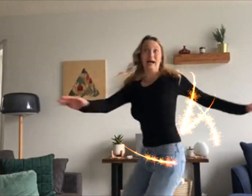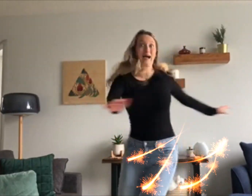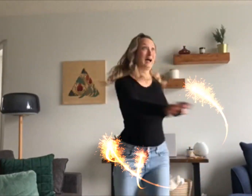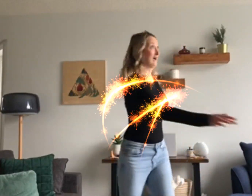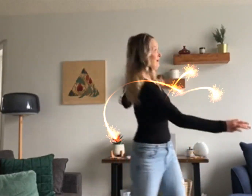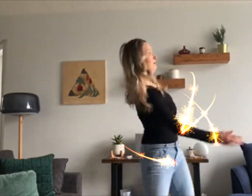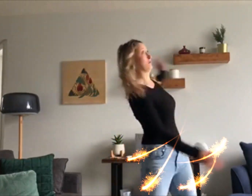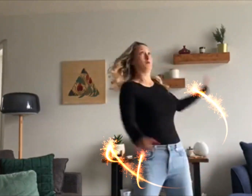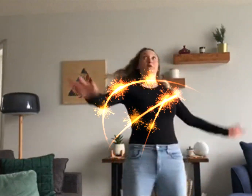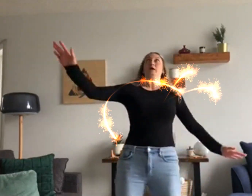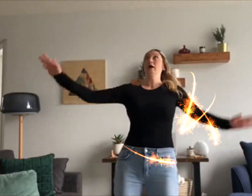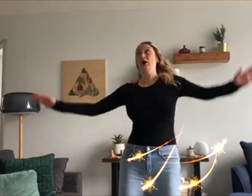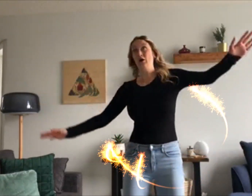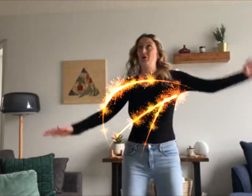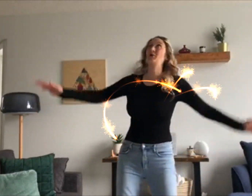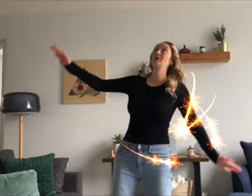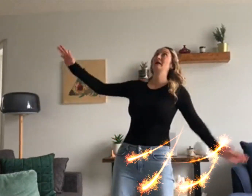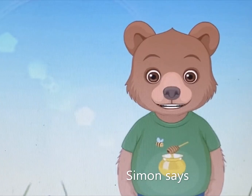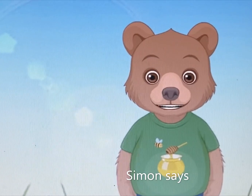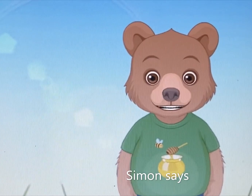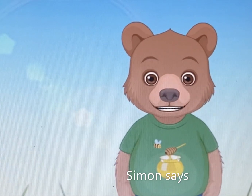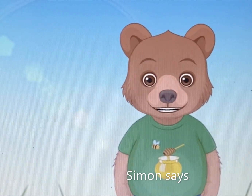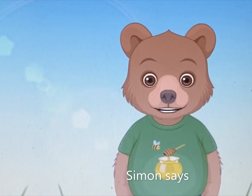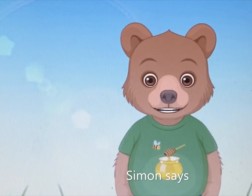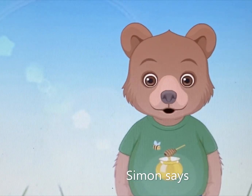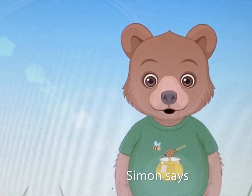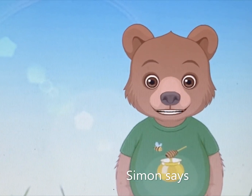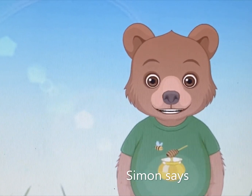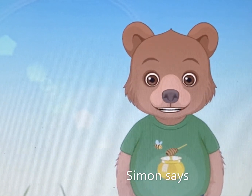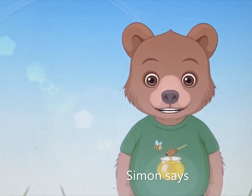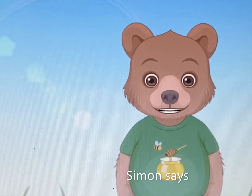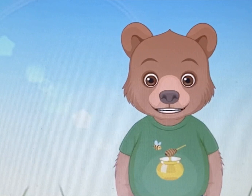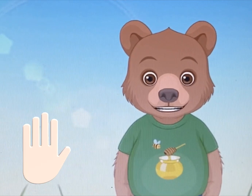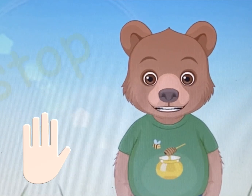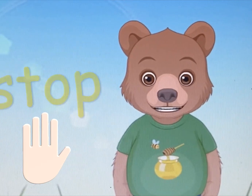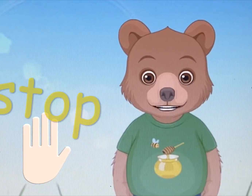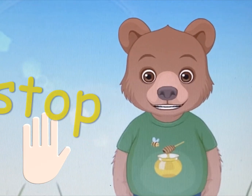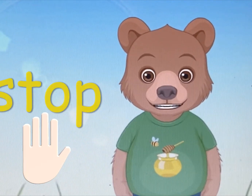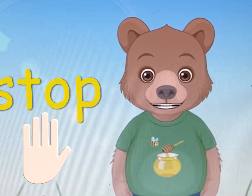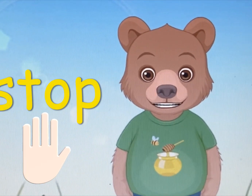Whoa. Simon says, stop.